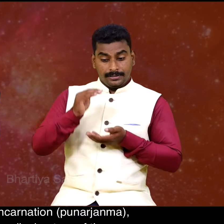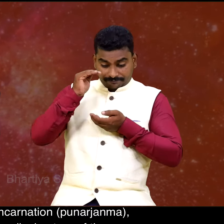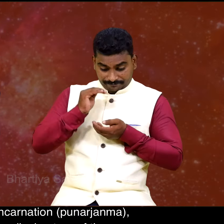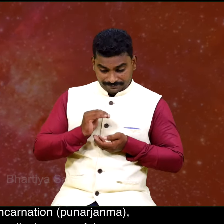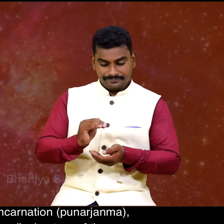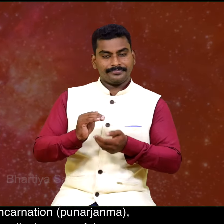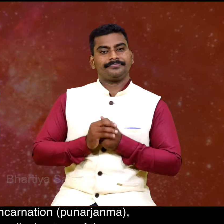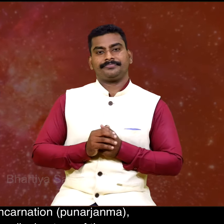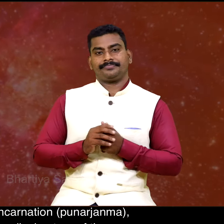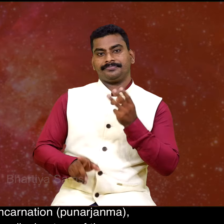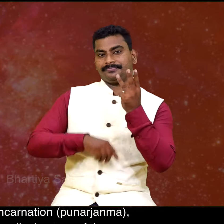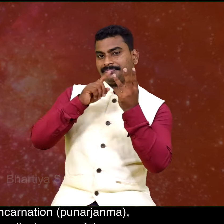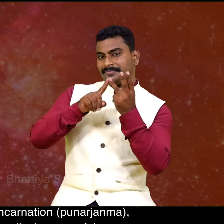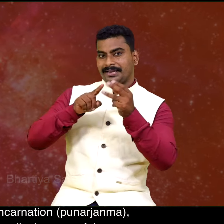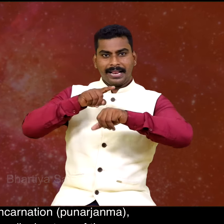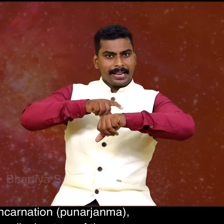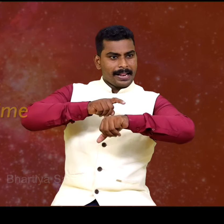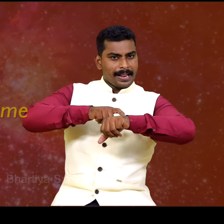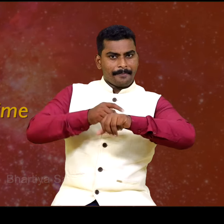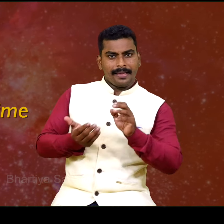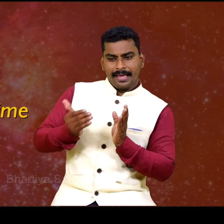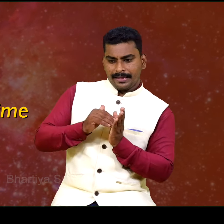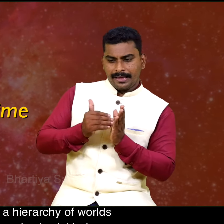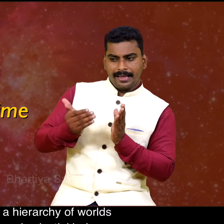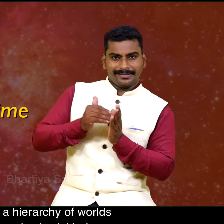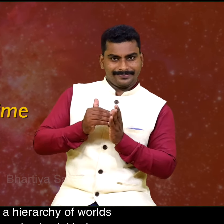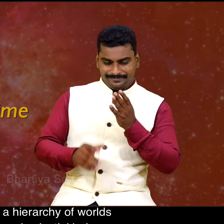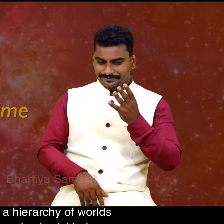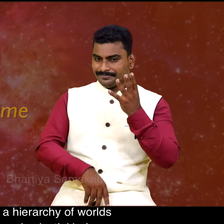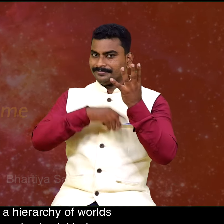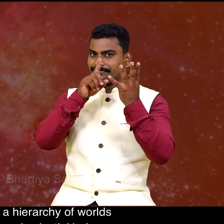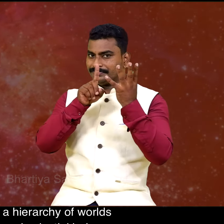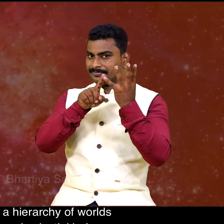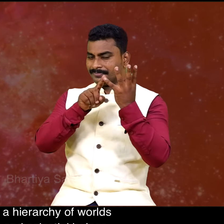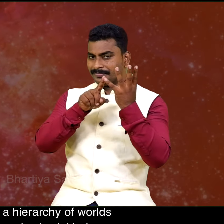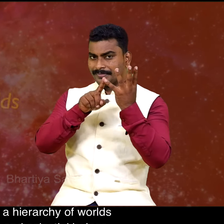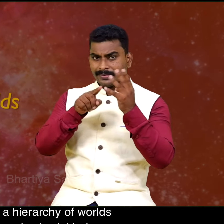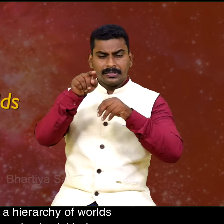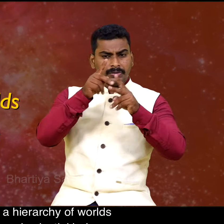cyclical nature of time, a hierarchy of worlds and celestial beings,